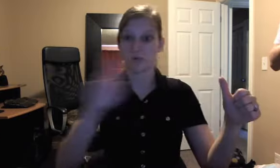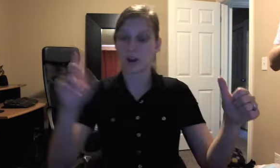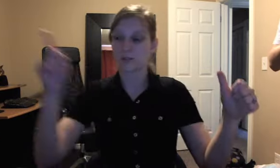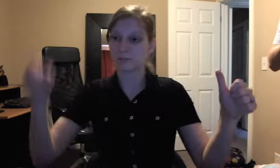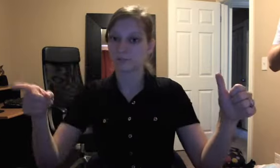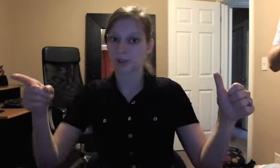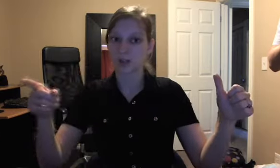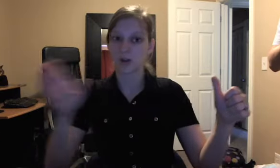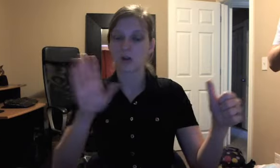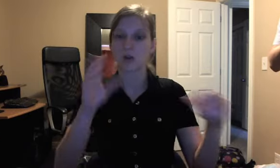multiplying and dividing are.